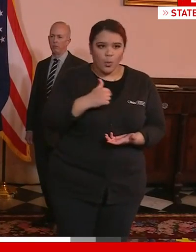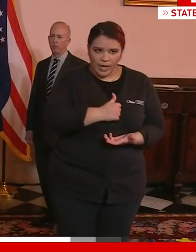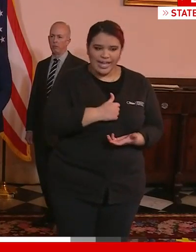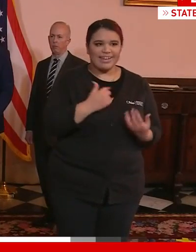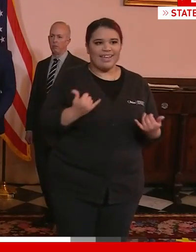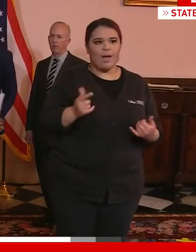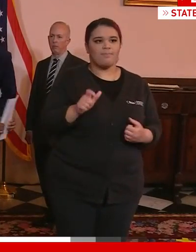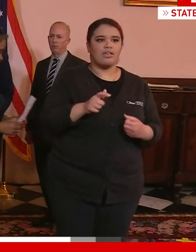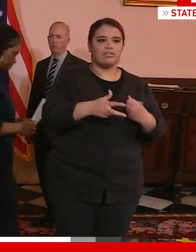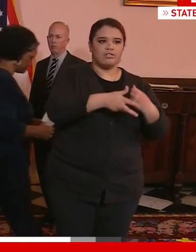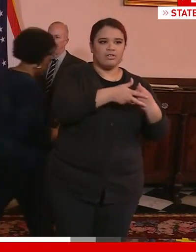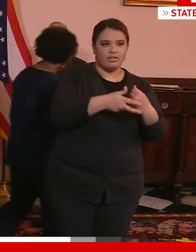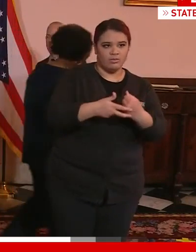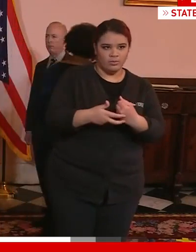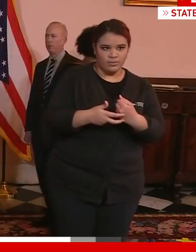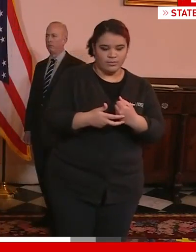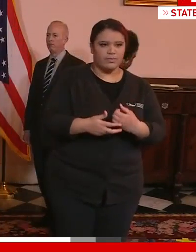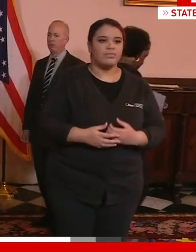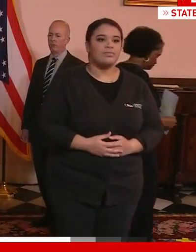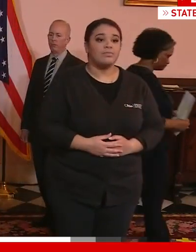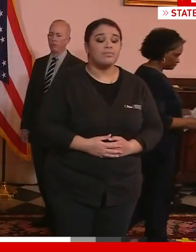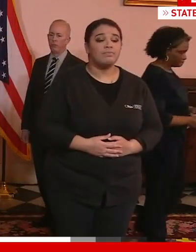very much. John?